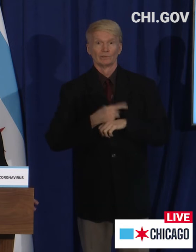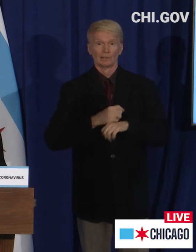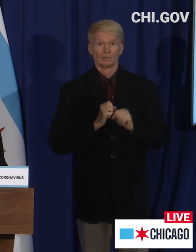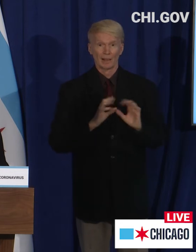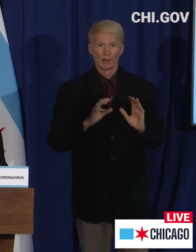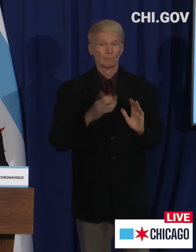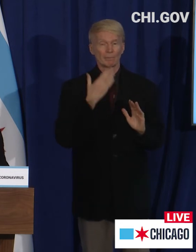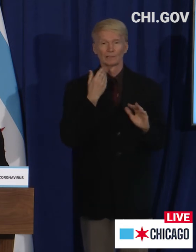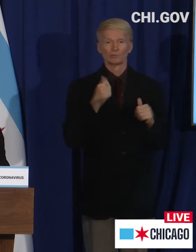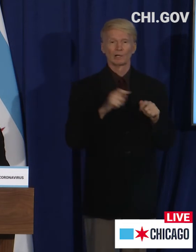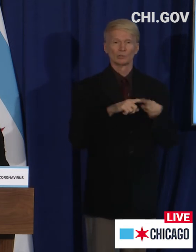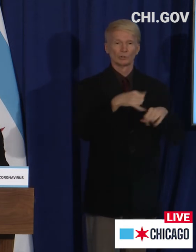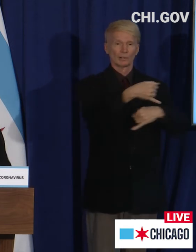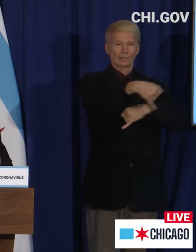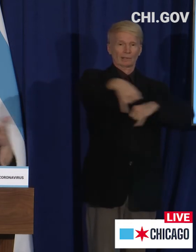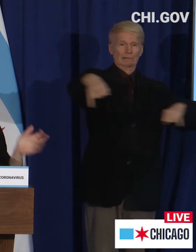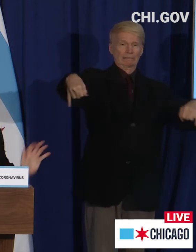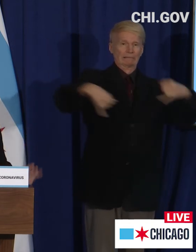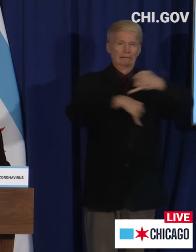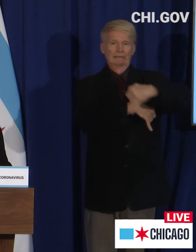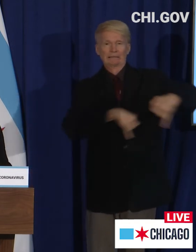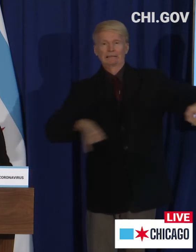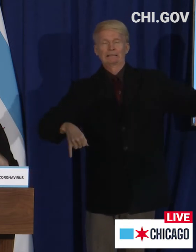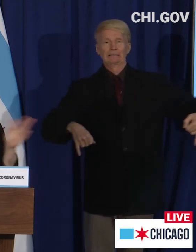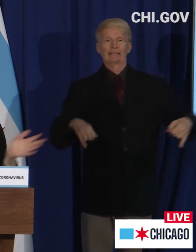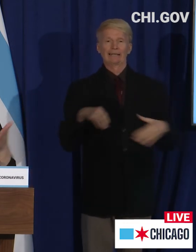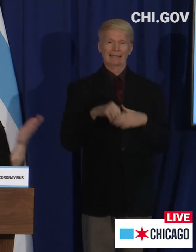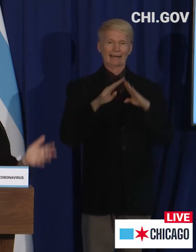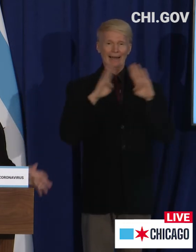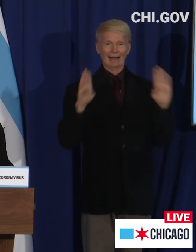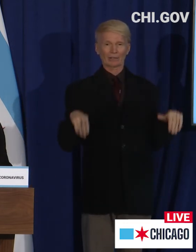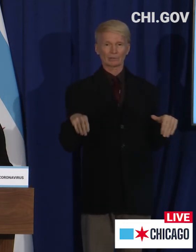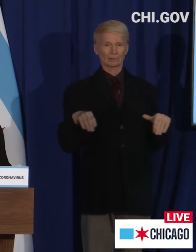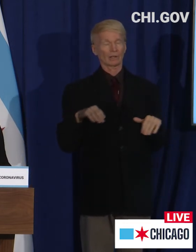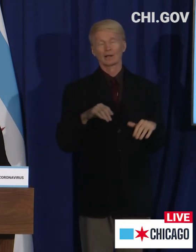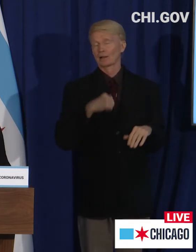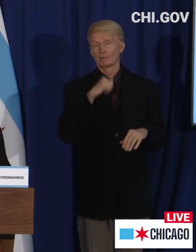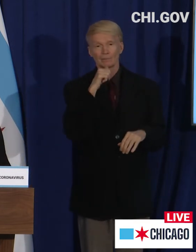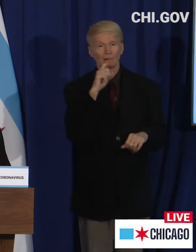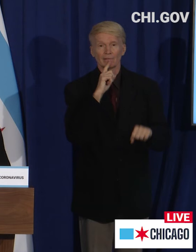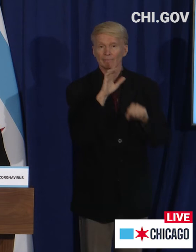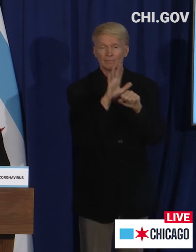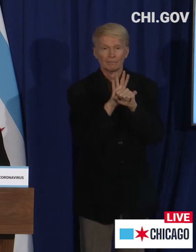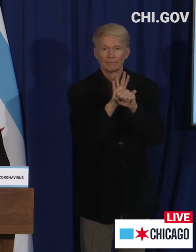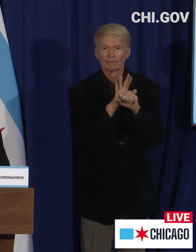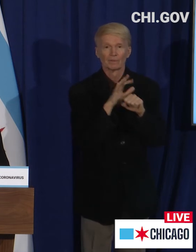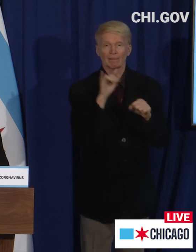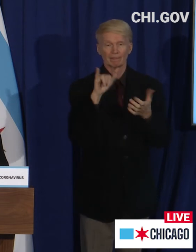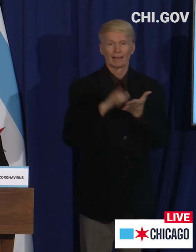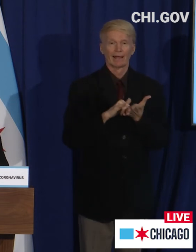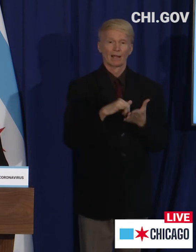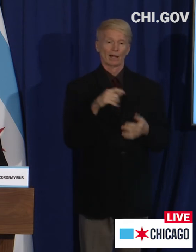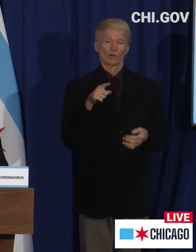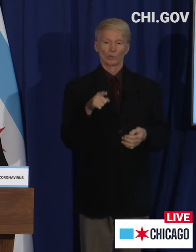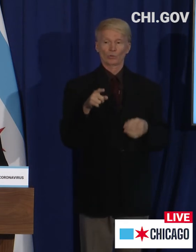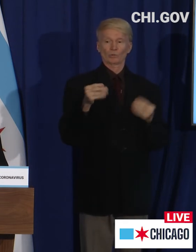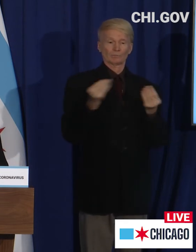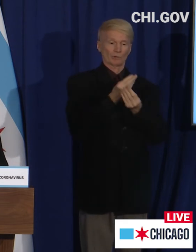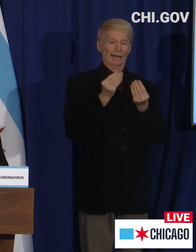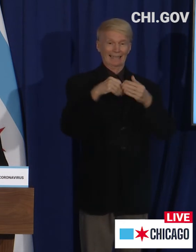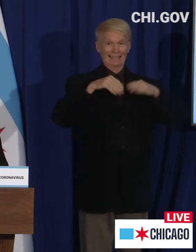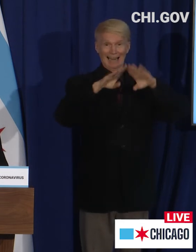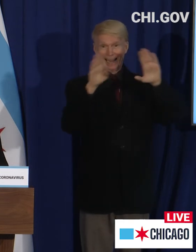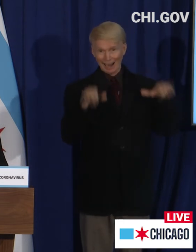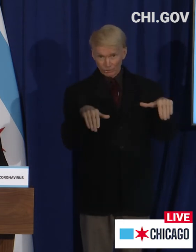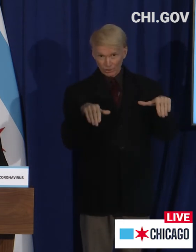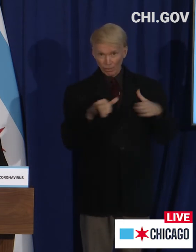the better. It is not a given that there is spread within the household. 2/3 of the time, we don't even see spread within the household. But if you can, and we know